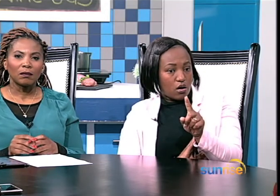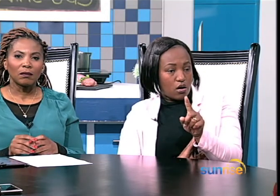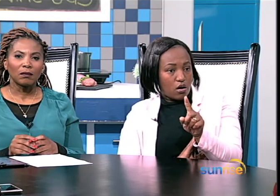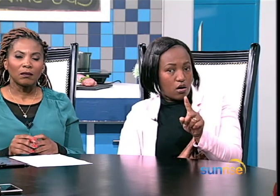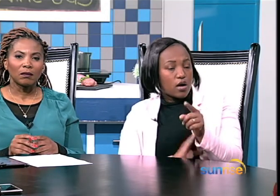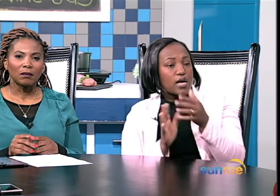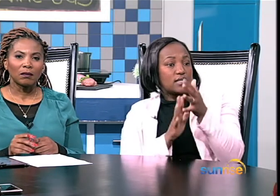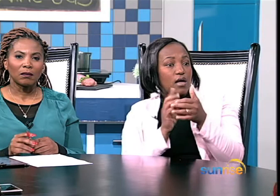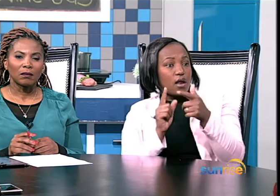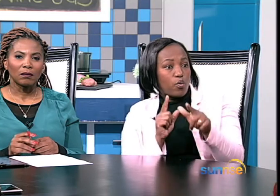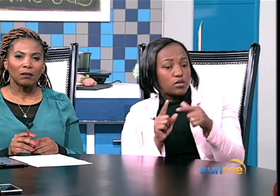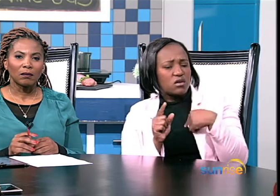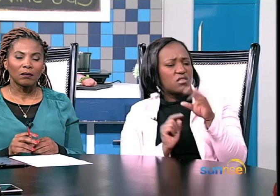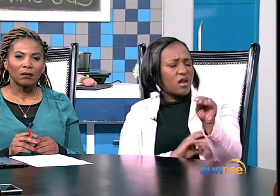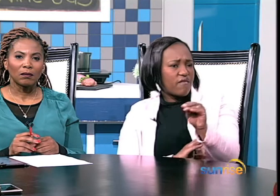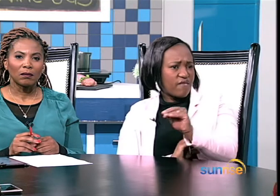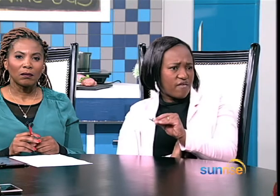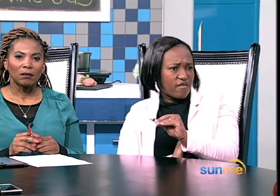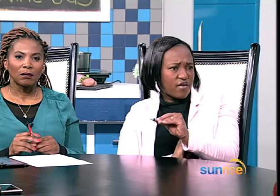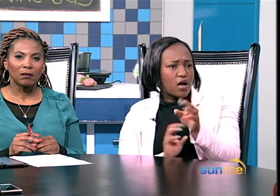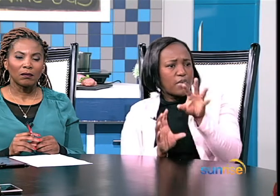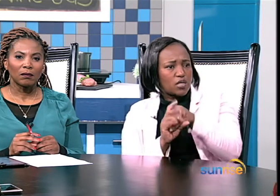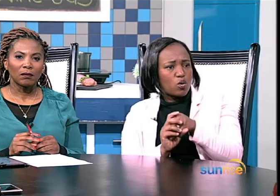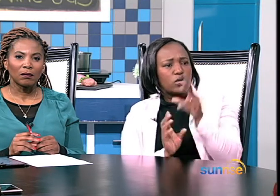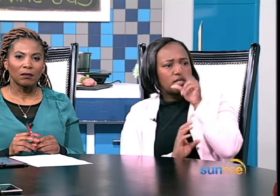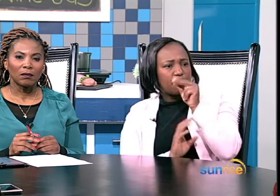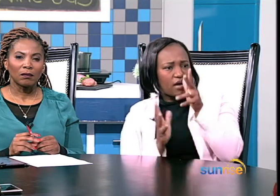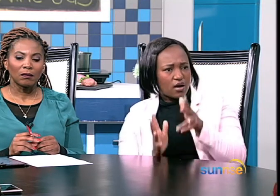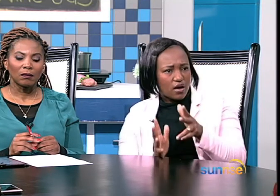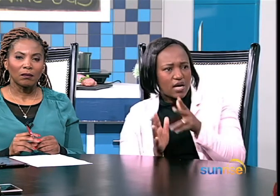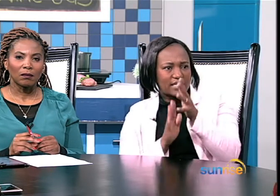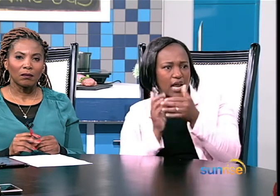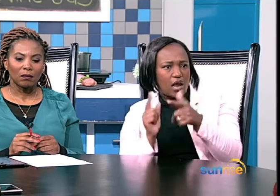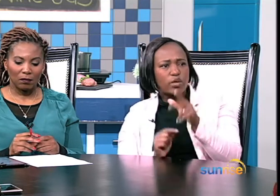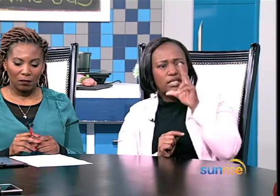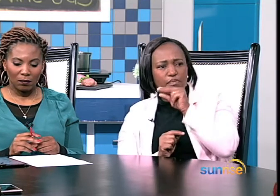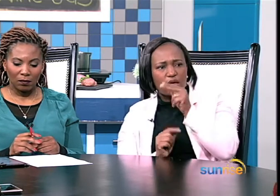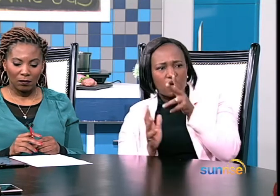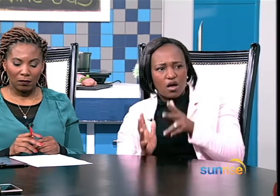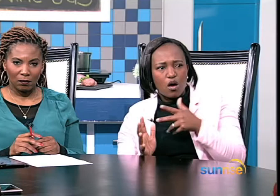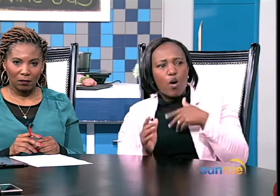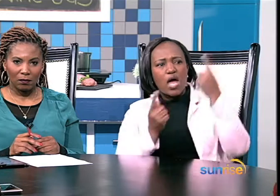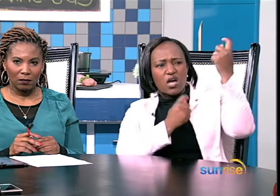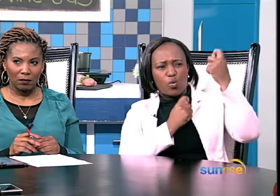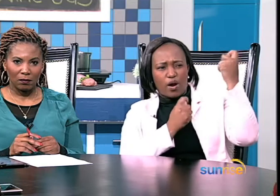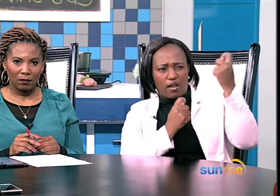signing tablets that they have need to include speakers, the sign language speakers who are in the rural area. Because if it is